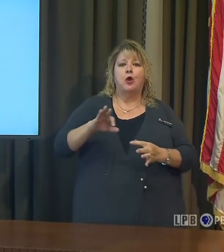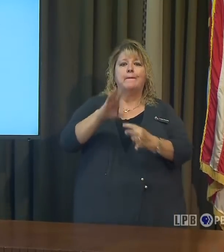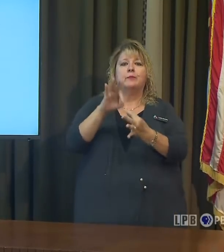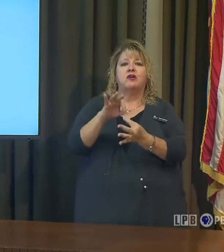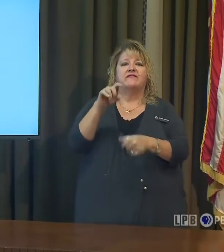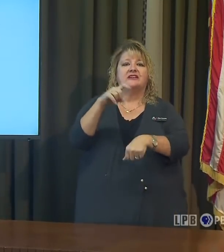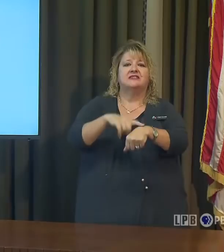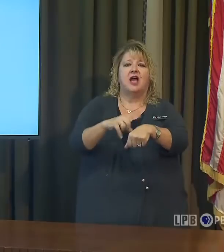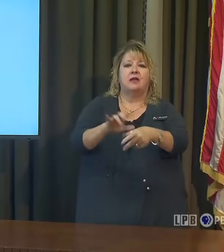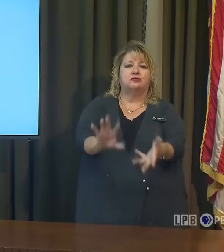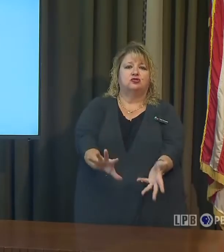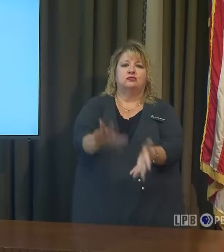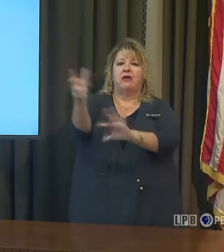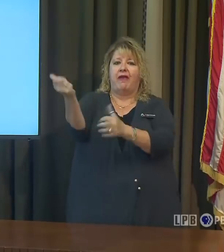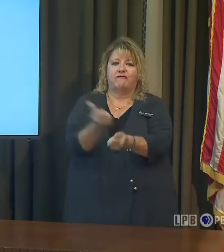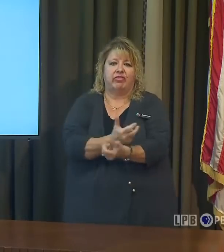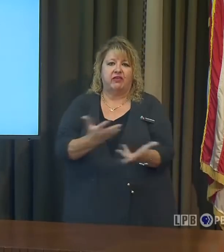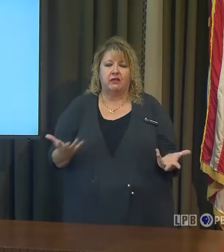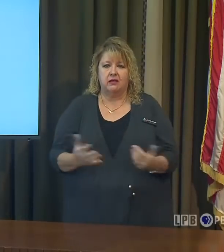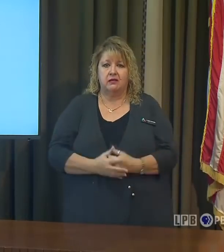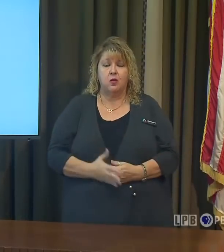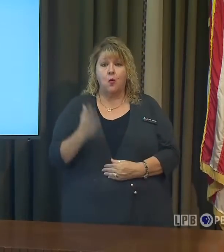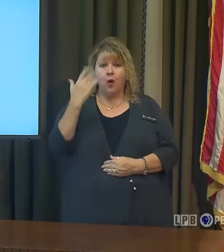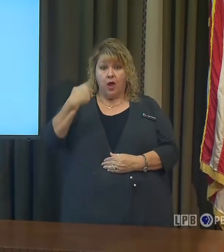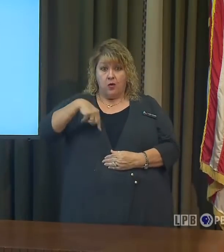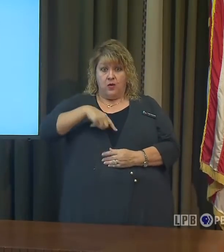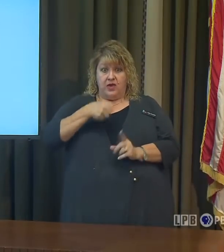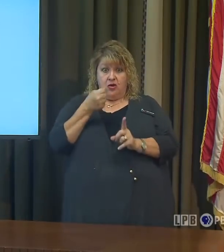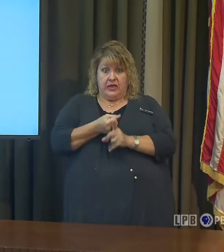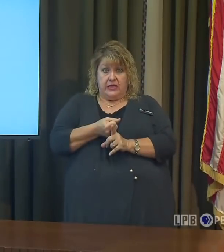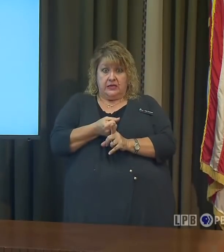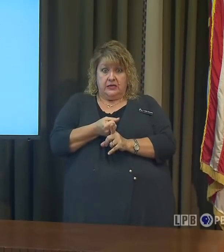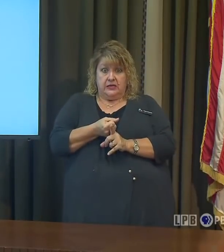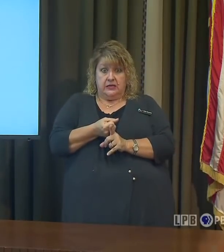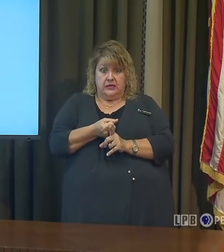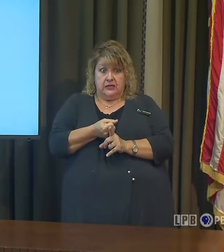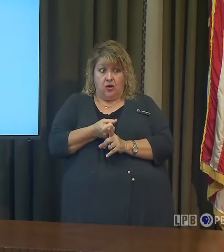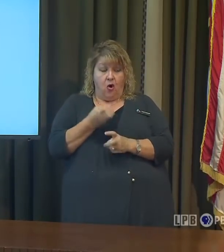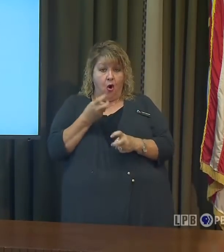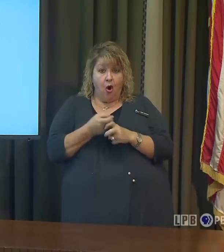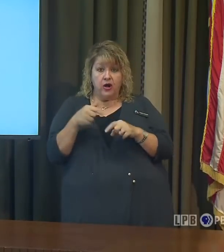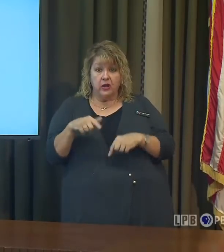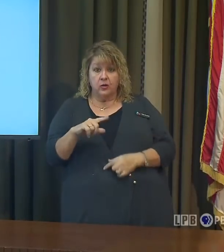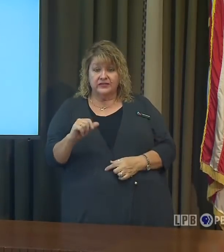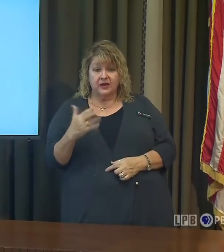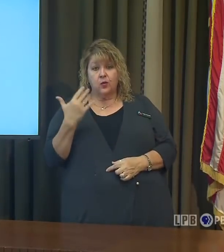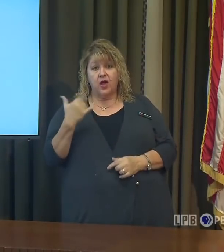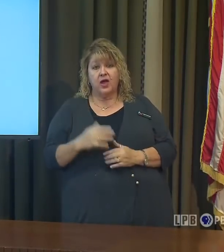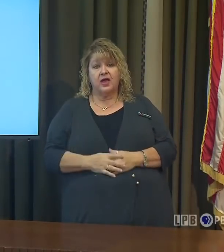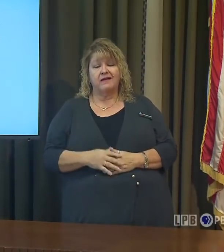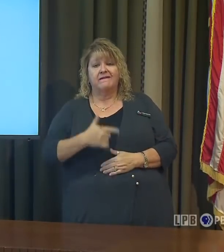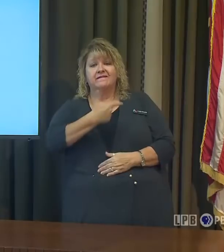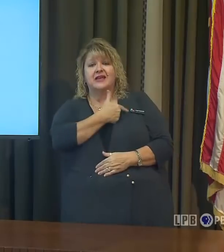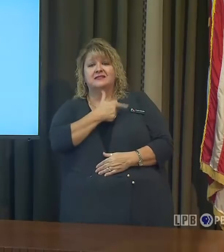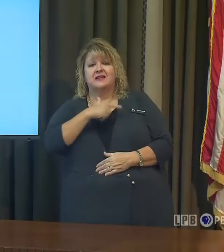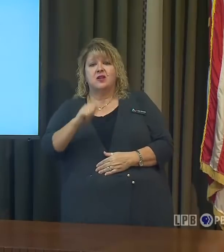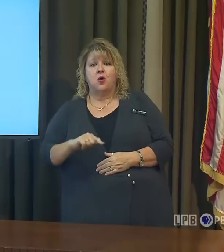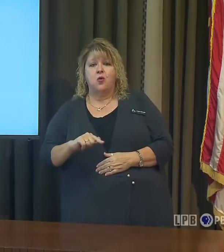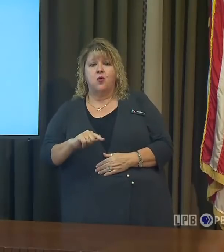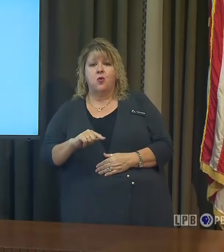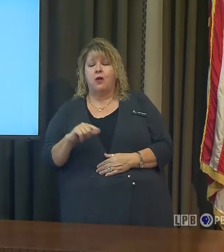so hard is we have low vaccination rates, both in our state and our neighboring